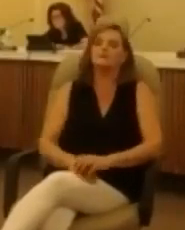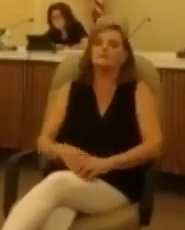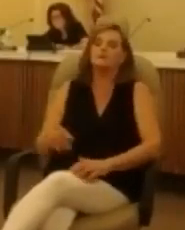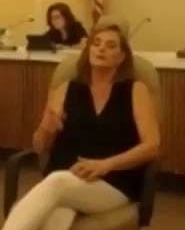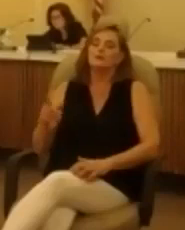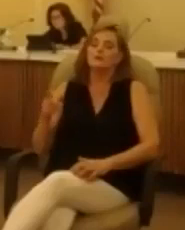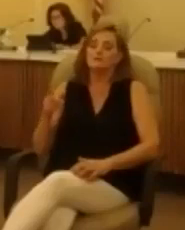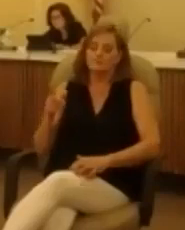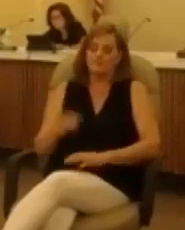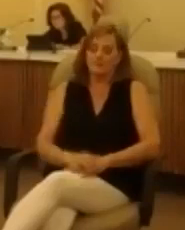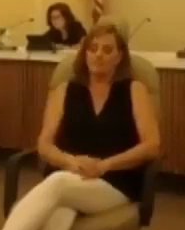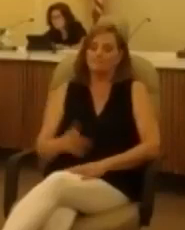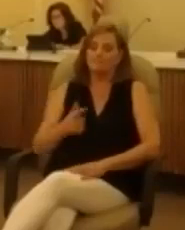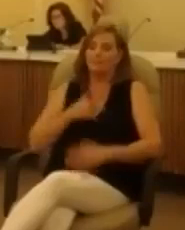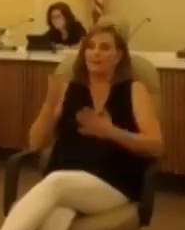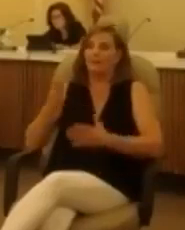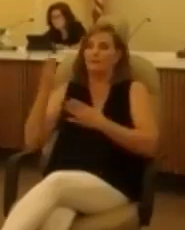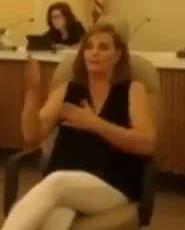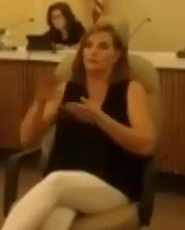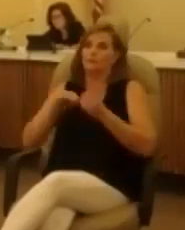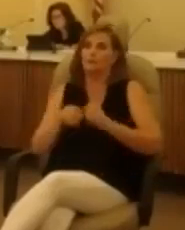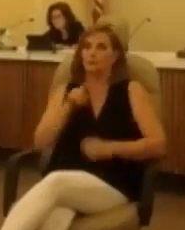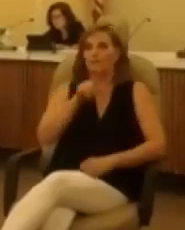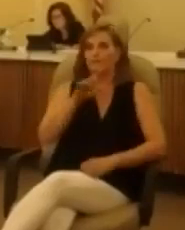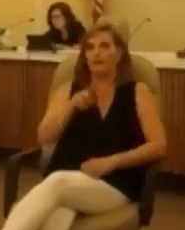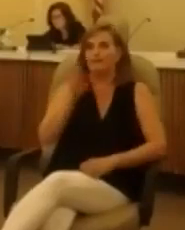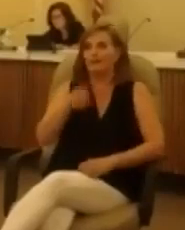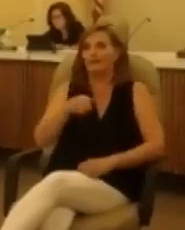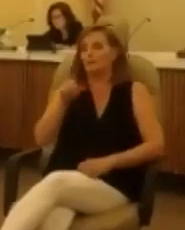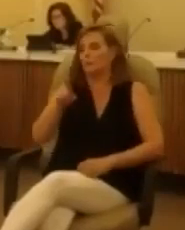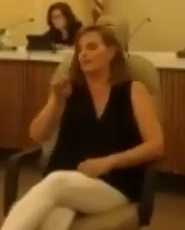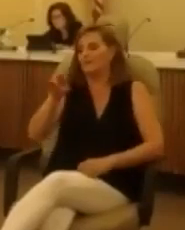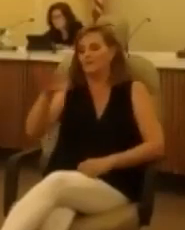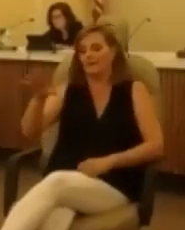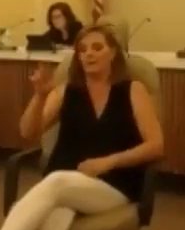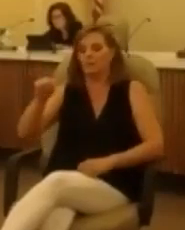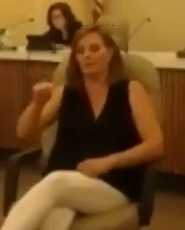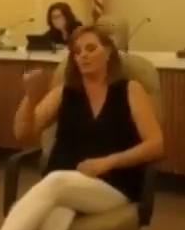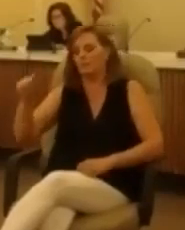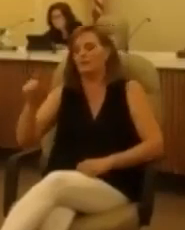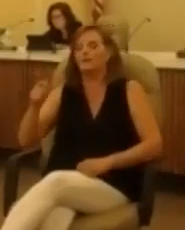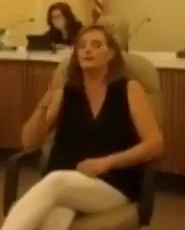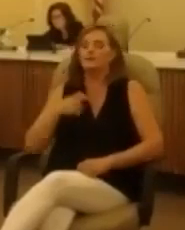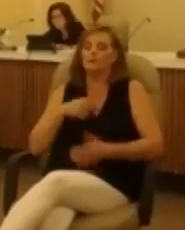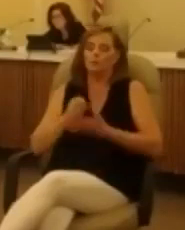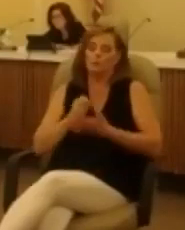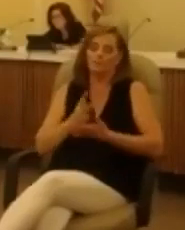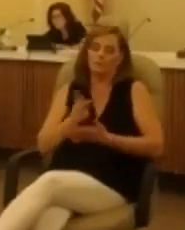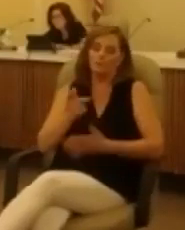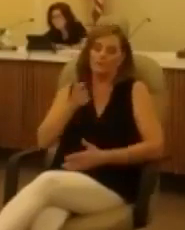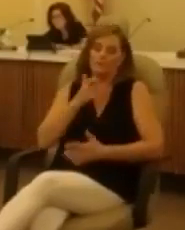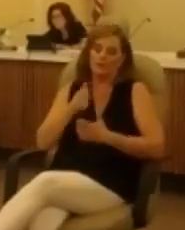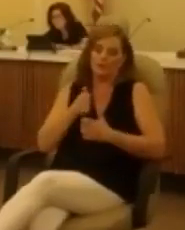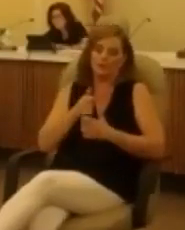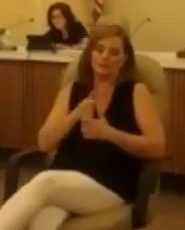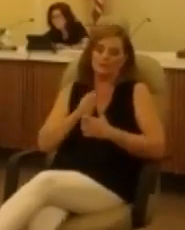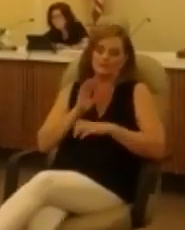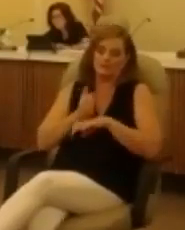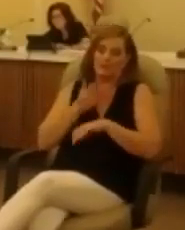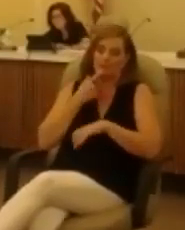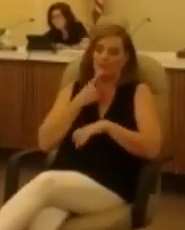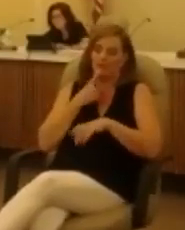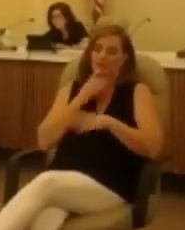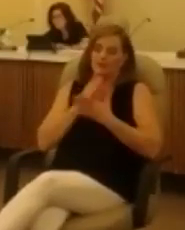fellow board members, I have resolution number 15-175, 2020 to authorize installation of a stop sign westbound